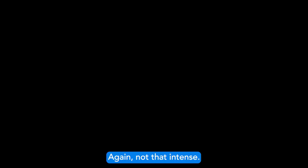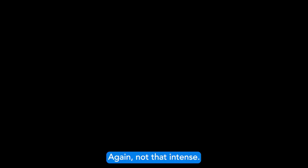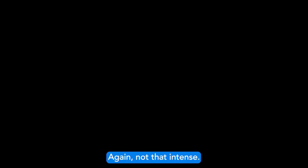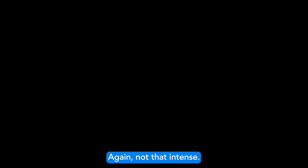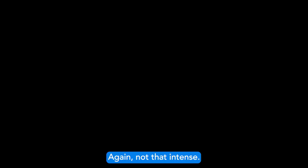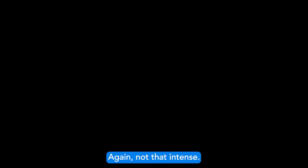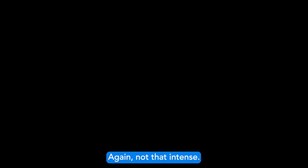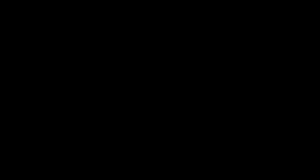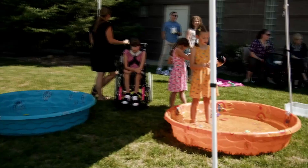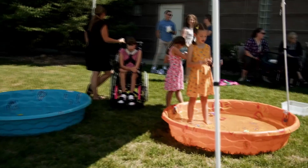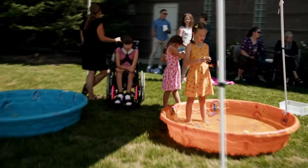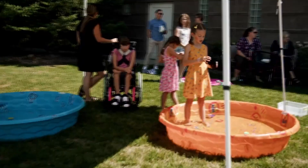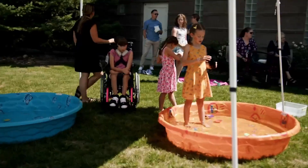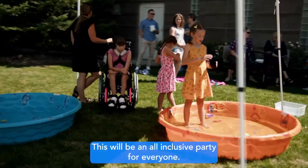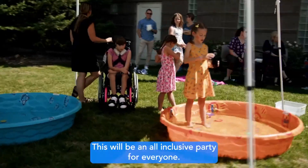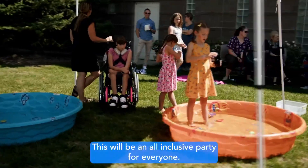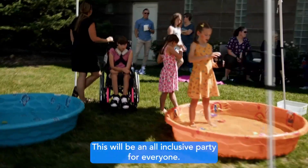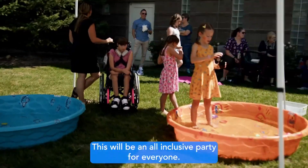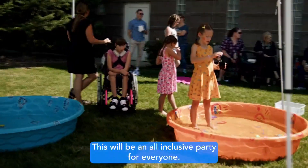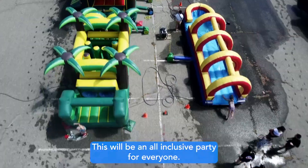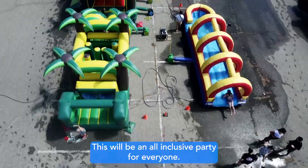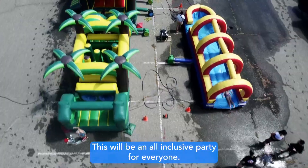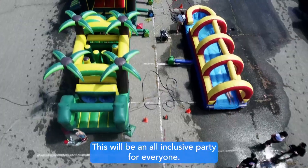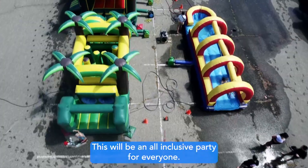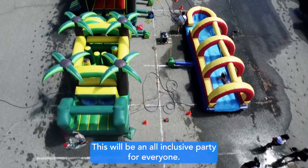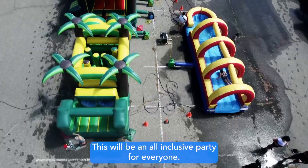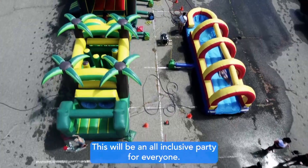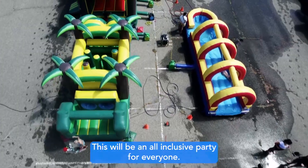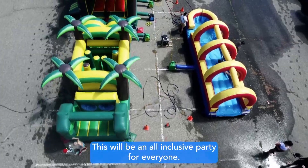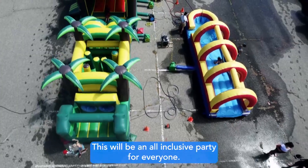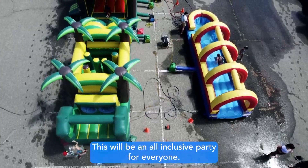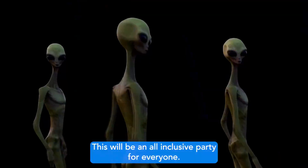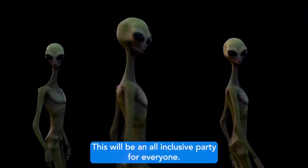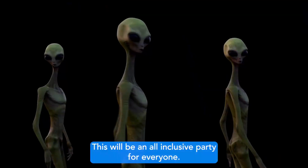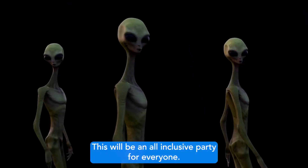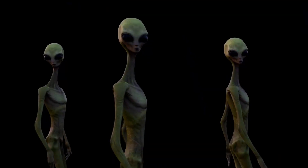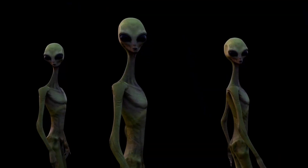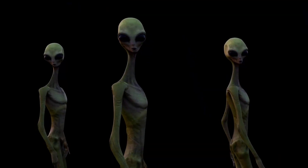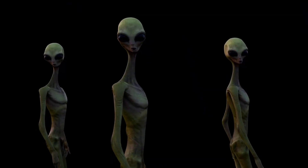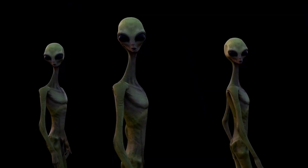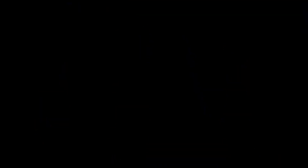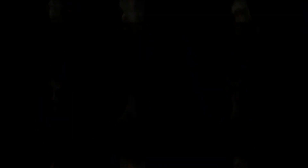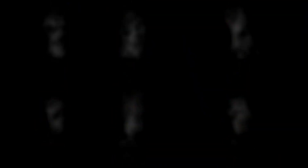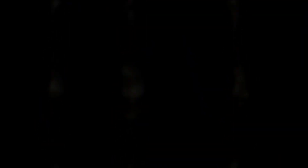Again, not that intense. This will be an all-inclusive party for everyone.